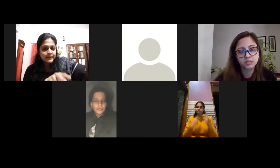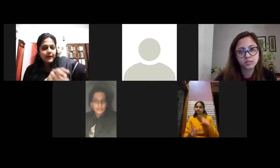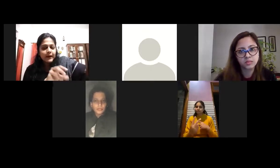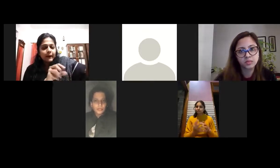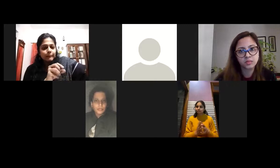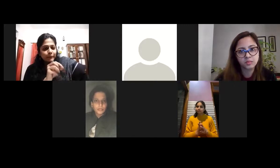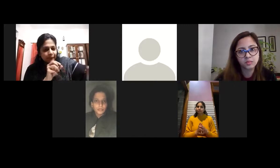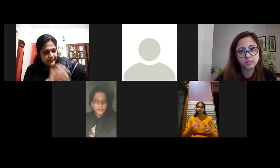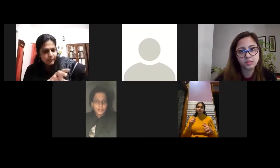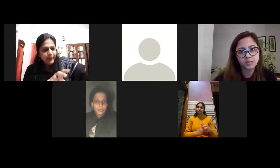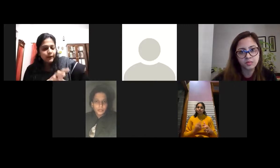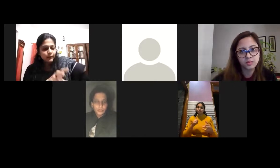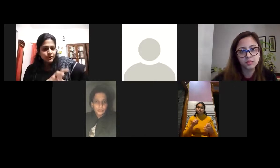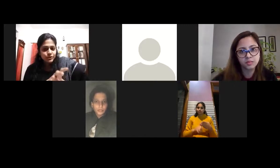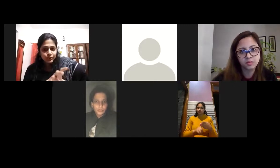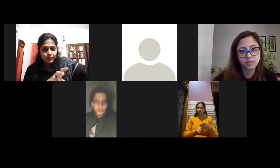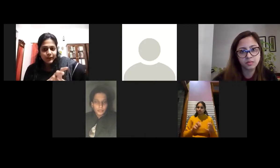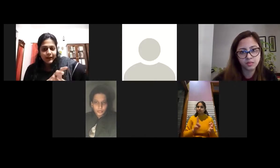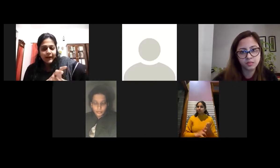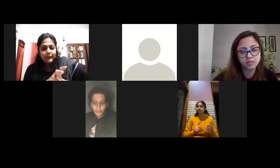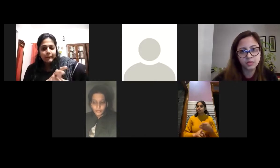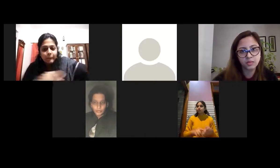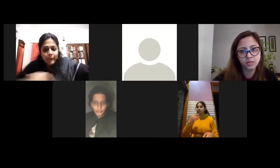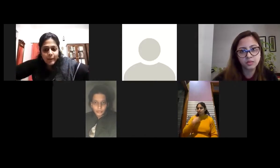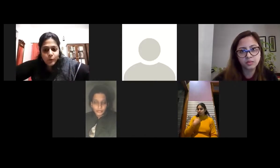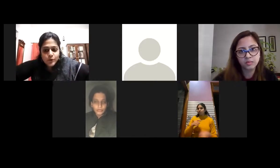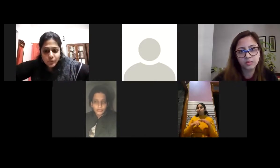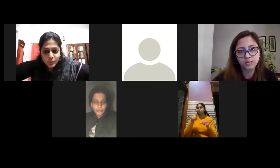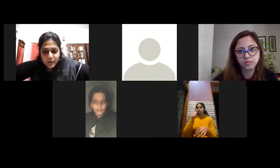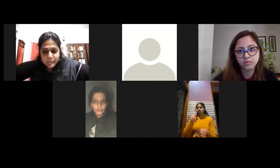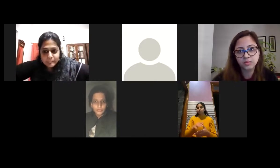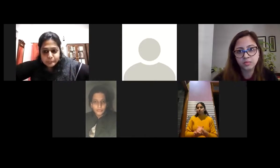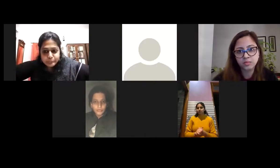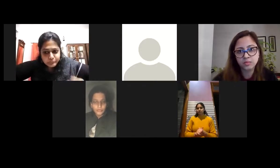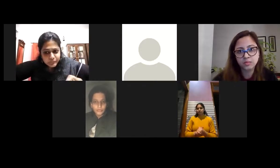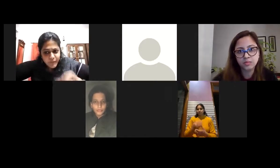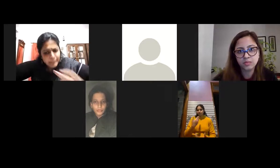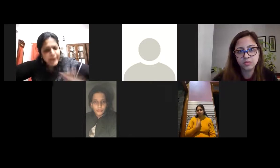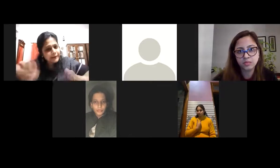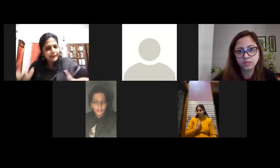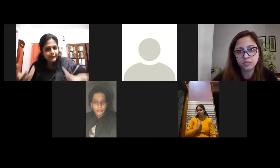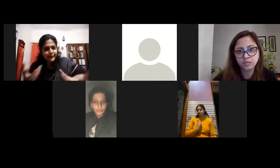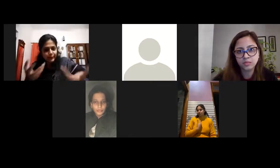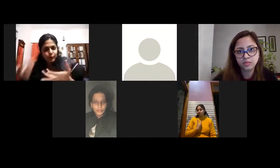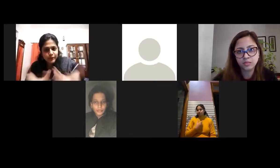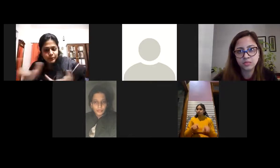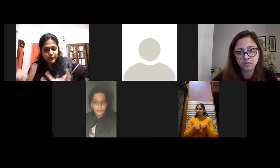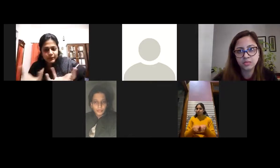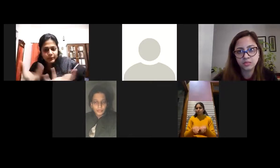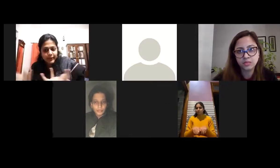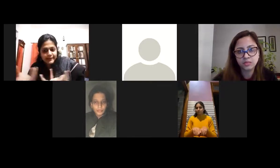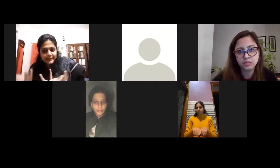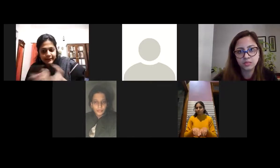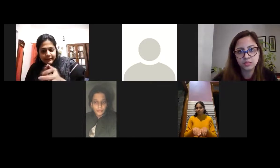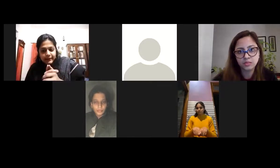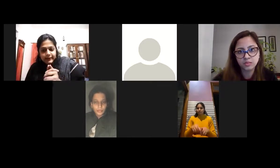concerned. That's my question to you. I'm also parallelly, I think, going to